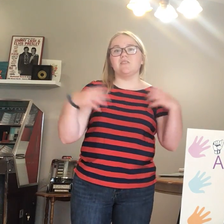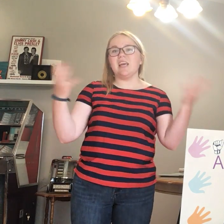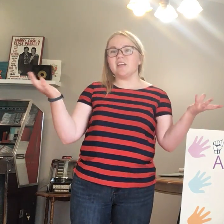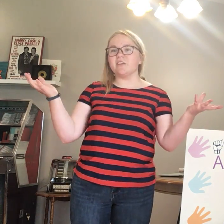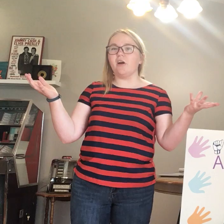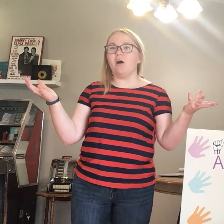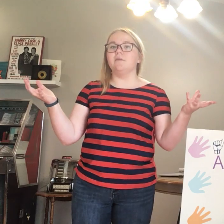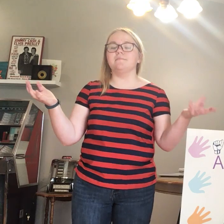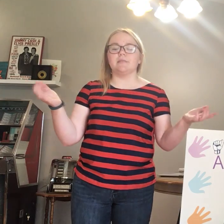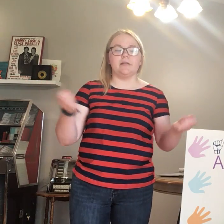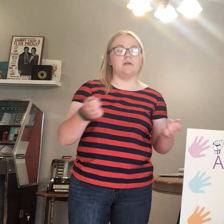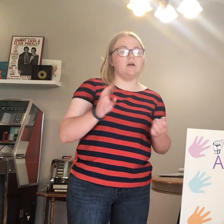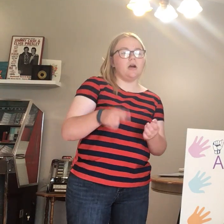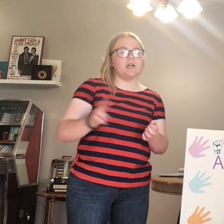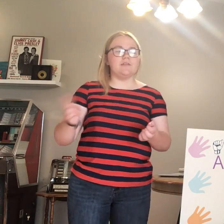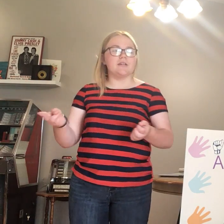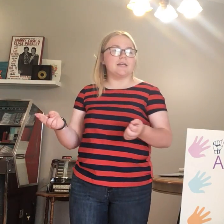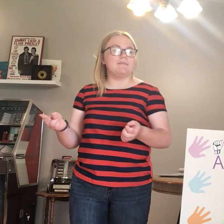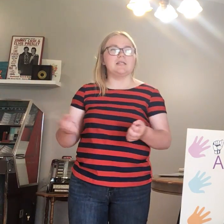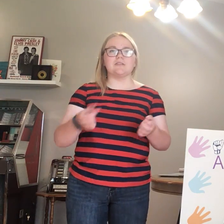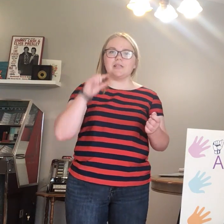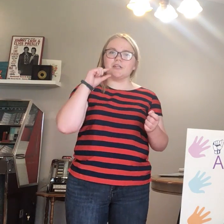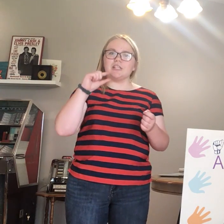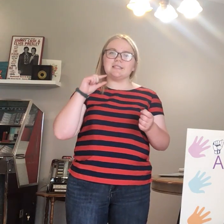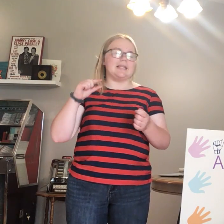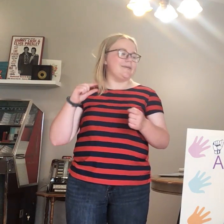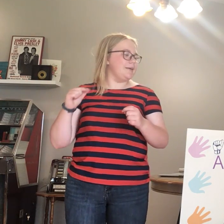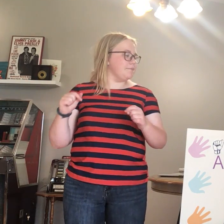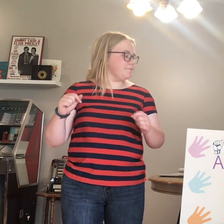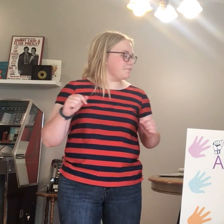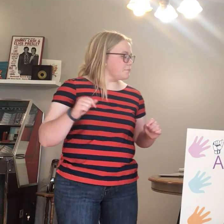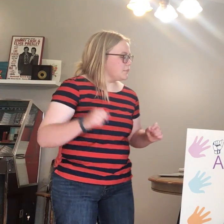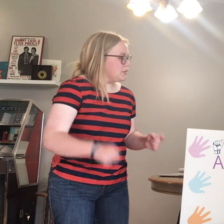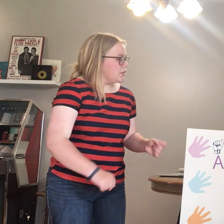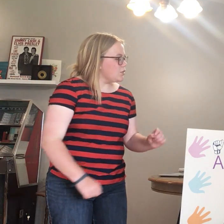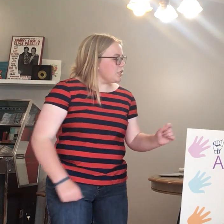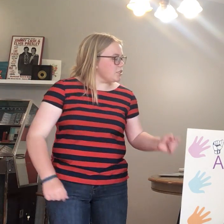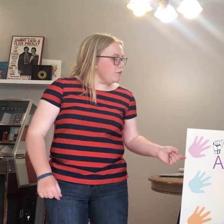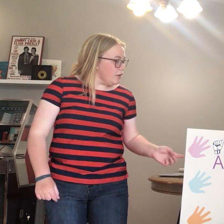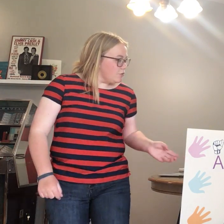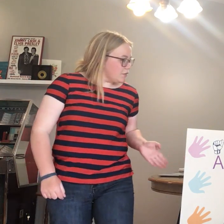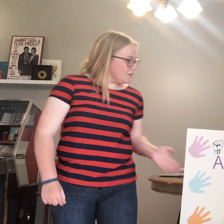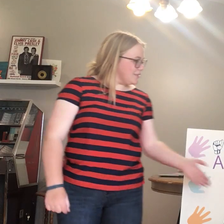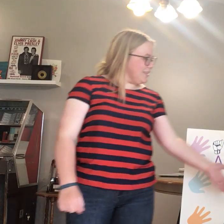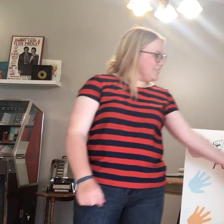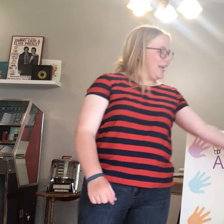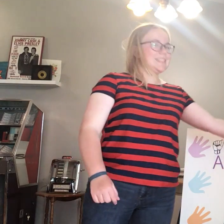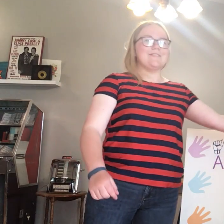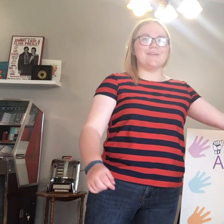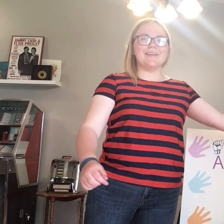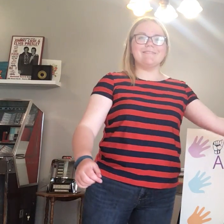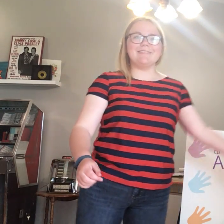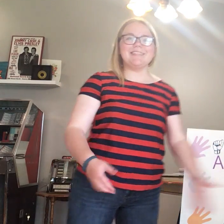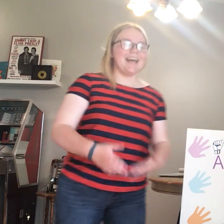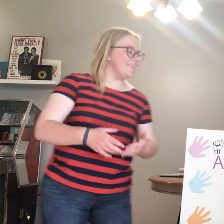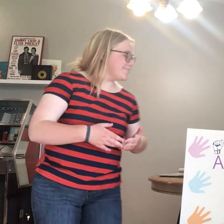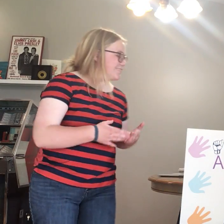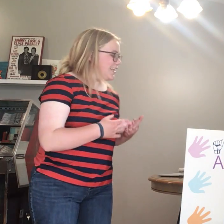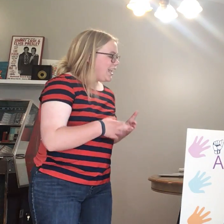can't hear at all, and hard of hearing means you can hear just a little bit. So let's go over the signs for the child.